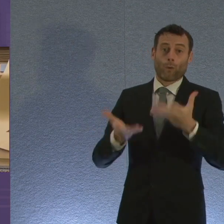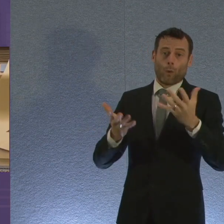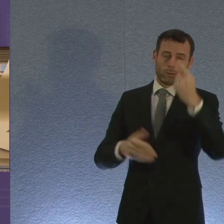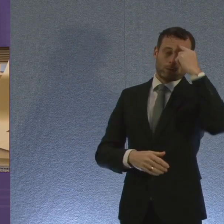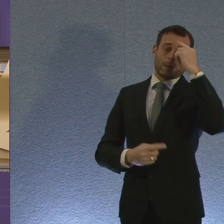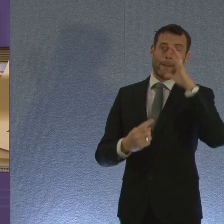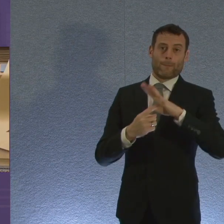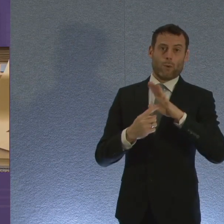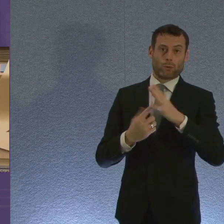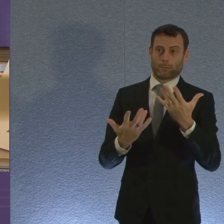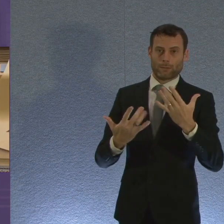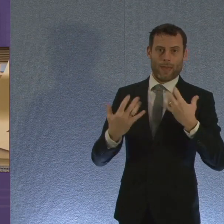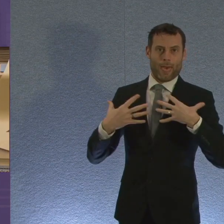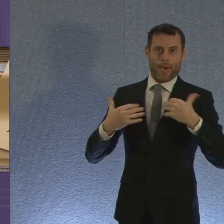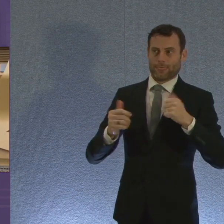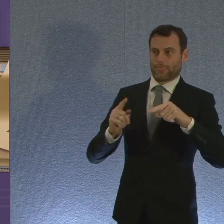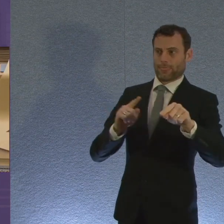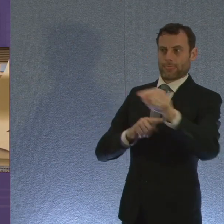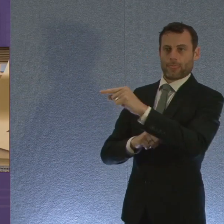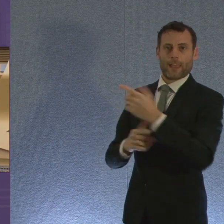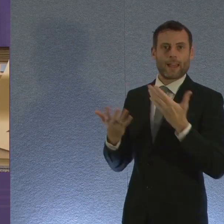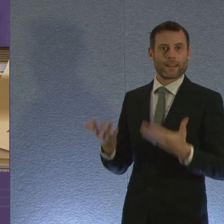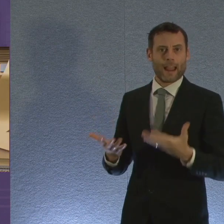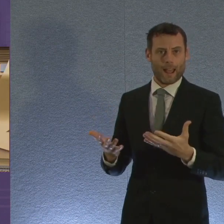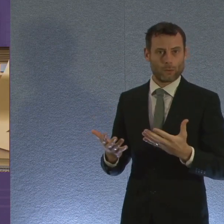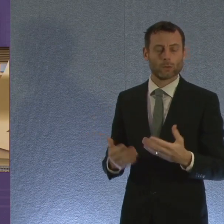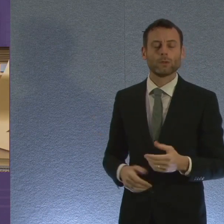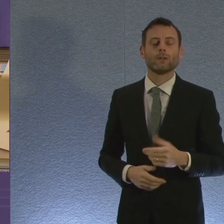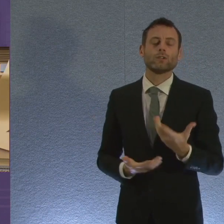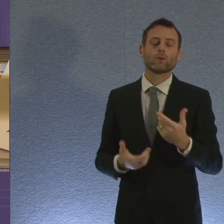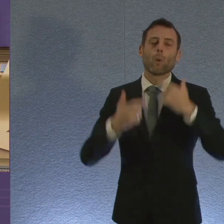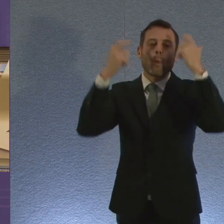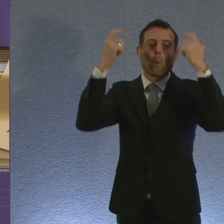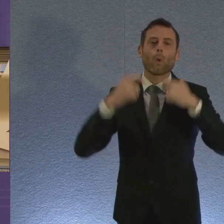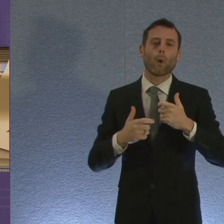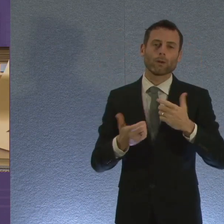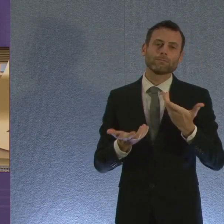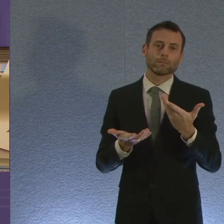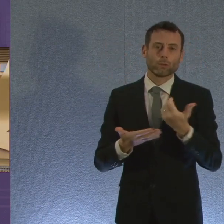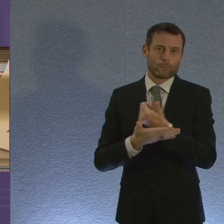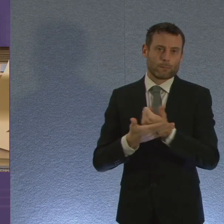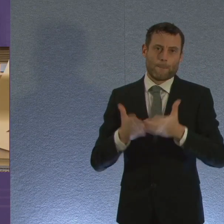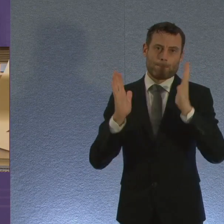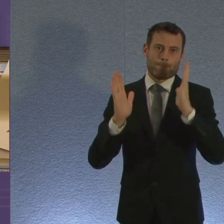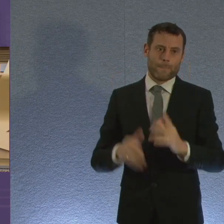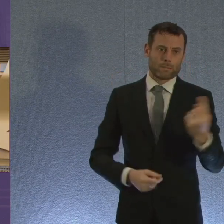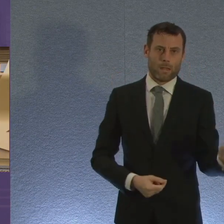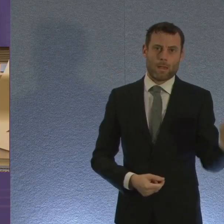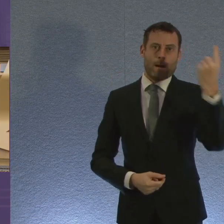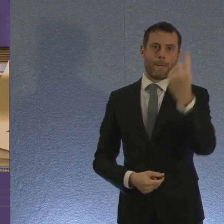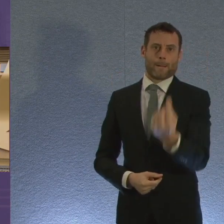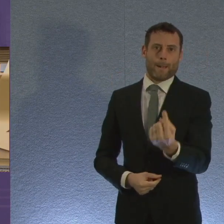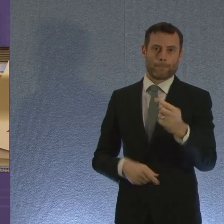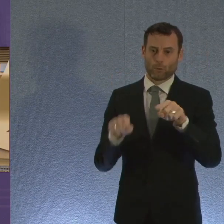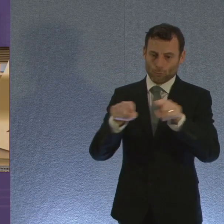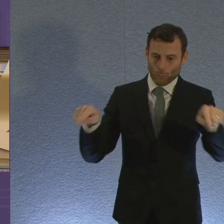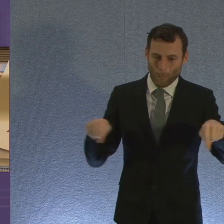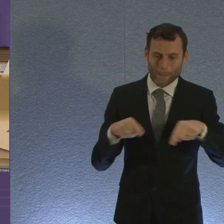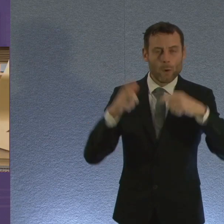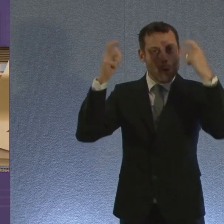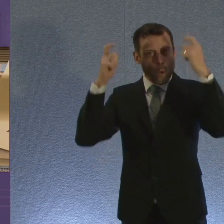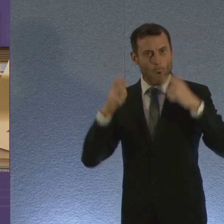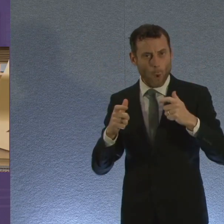current system relies heavily on physical attendance at court and indeed physical evidence itself. Our courts are extremely busy places.